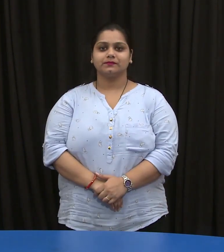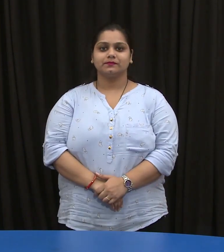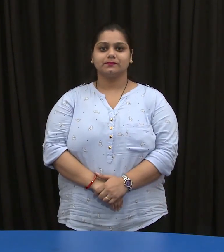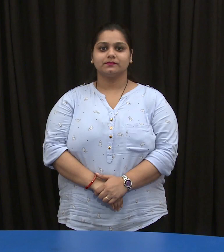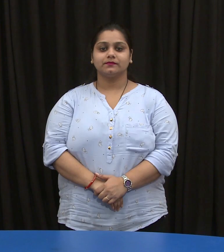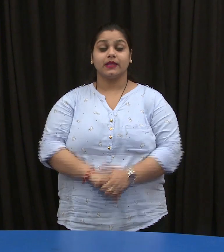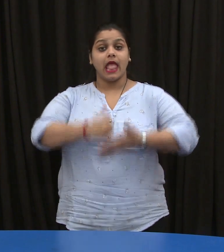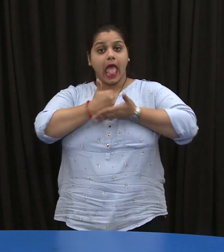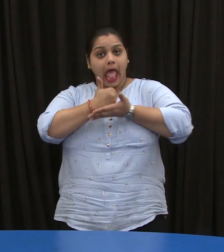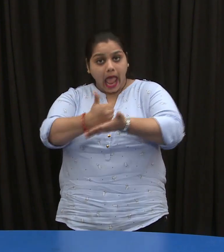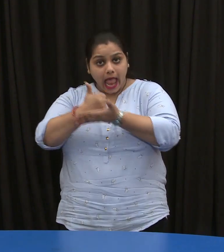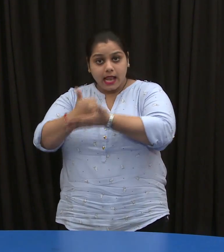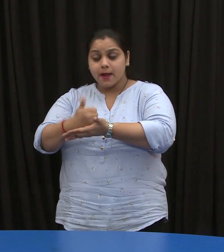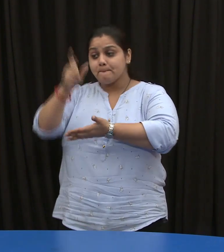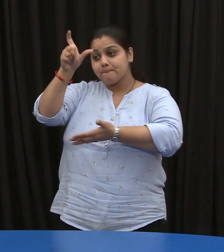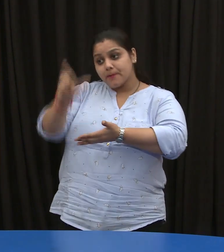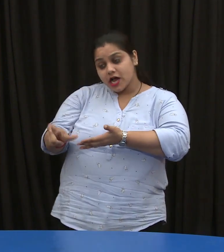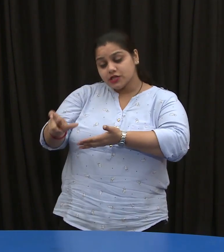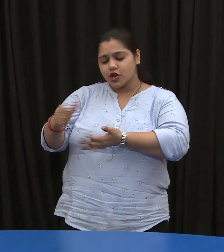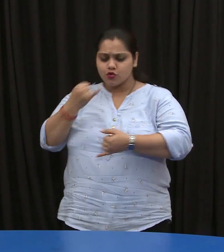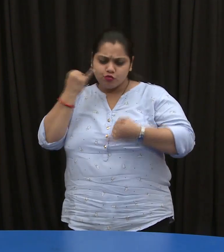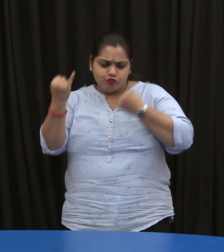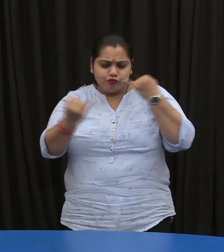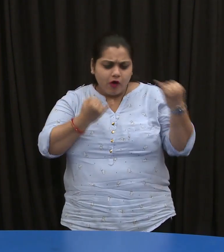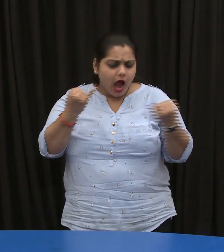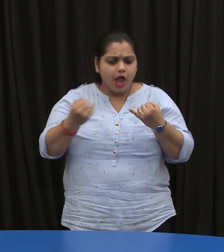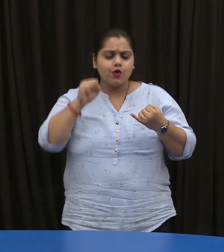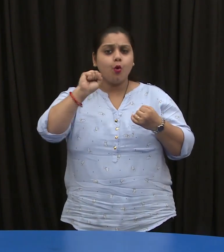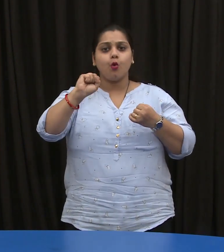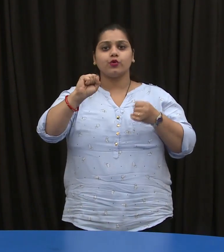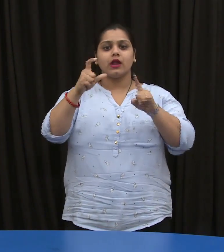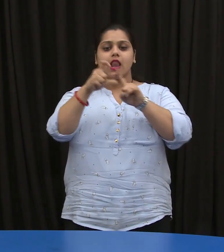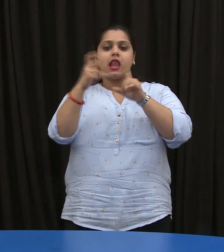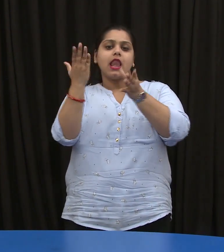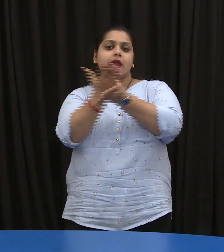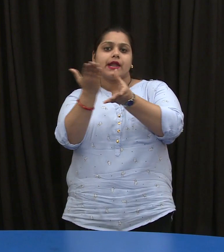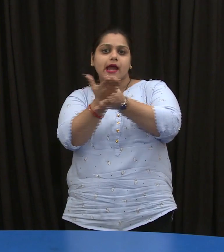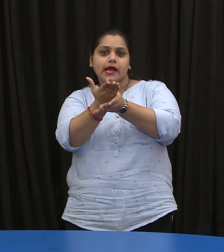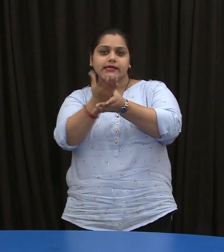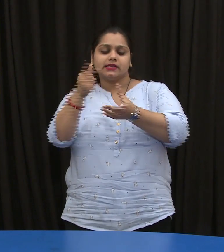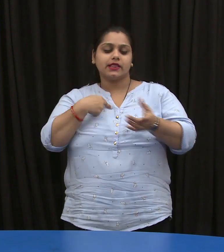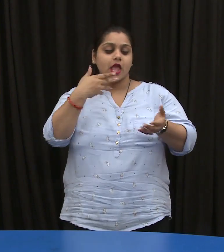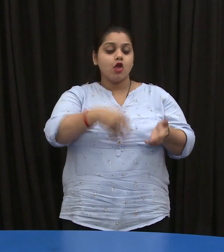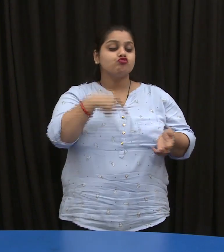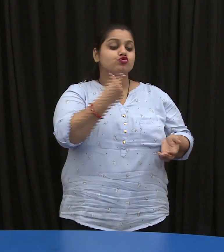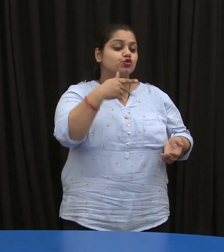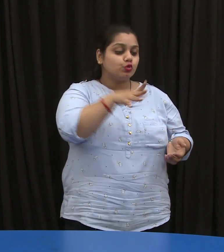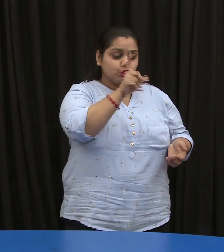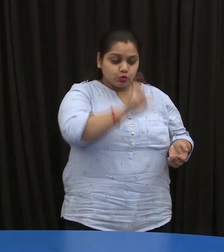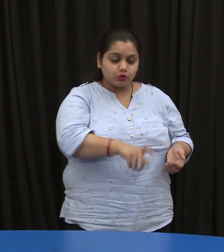helps the user to find, displays a list of documents used by the current user,